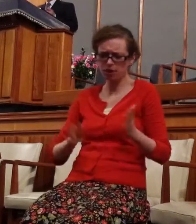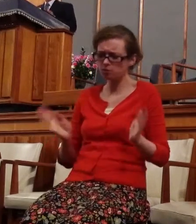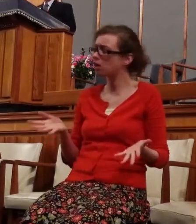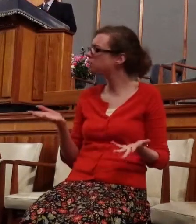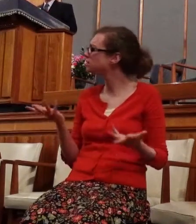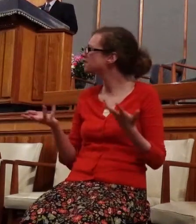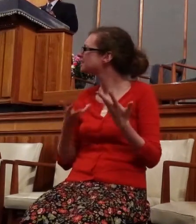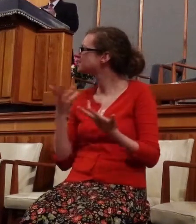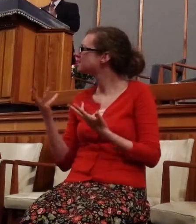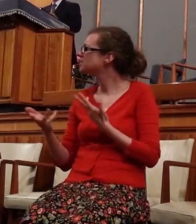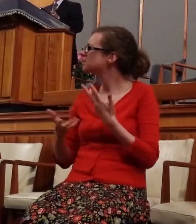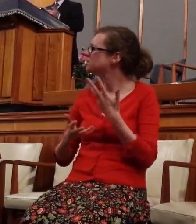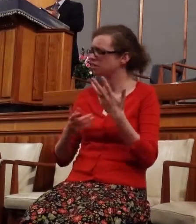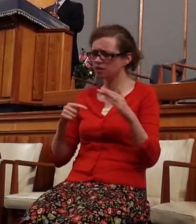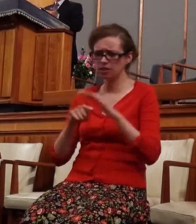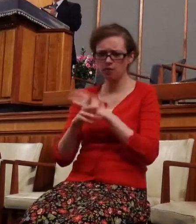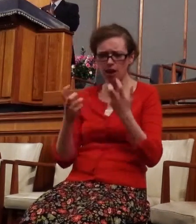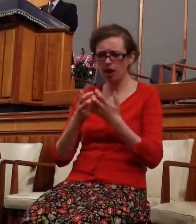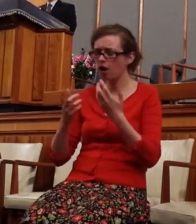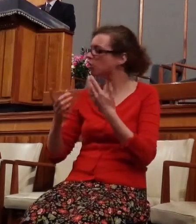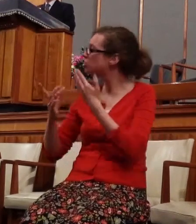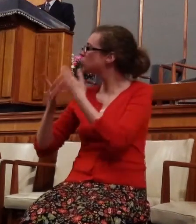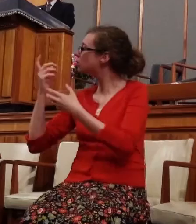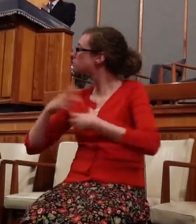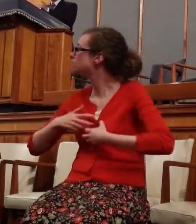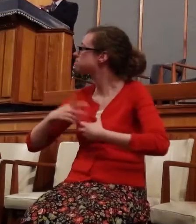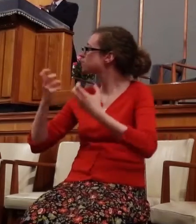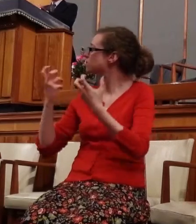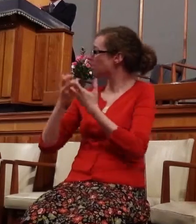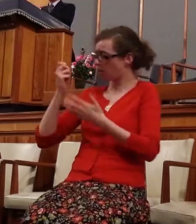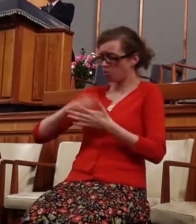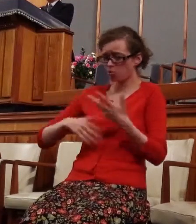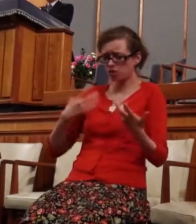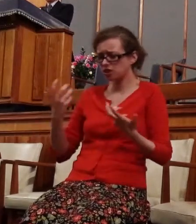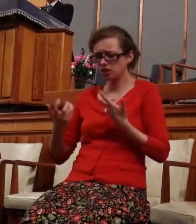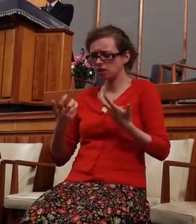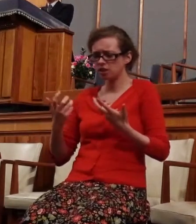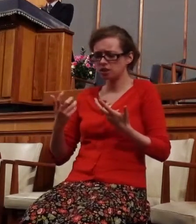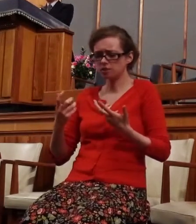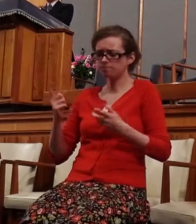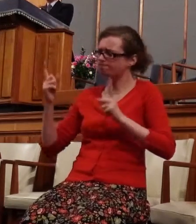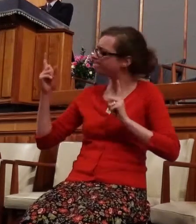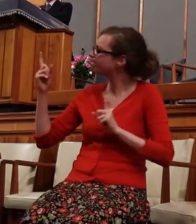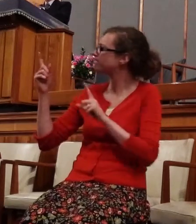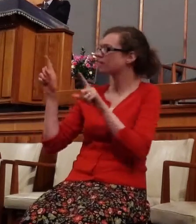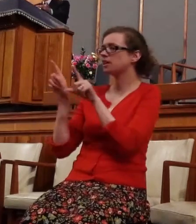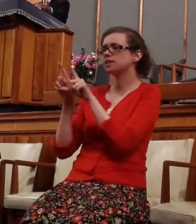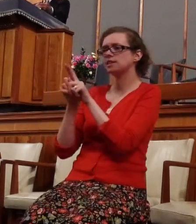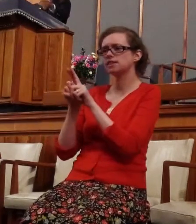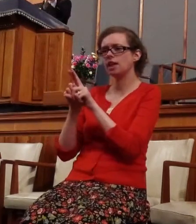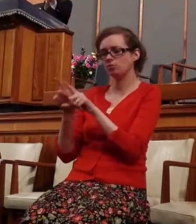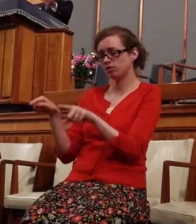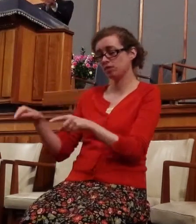and there is no other way to escape the wrath of the living God, then I come as the jailer did, trembling, and he